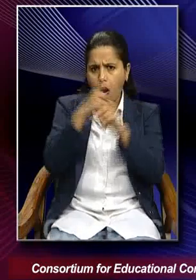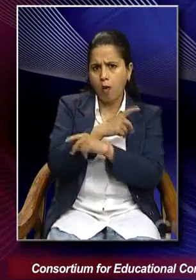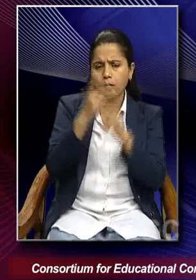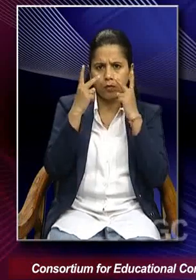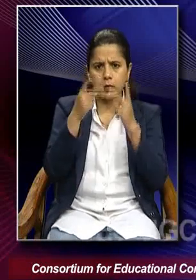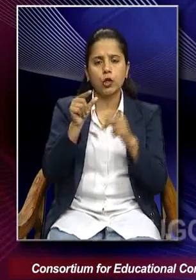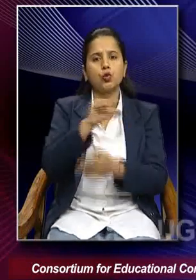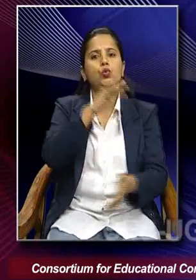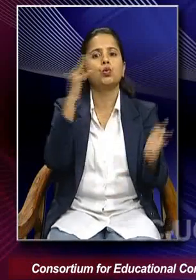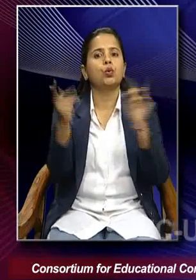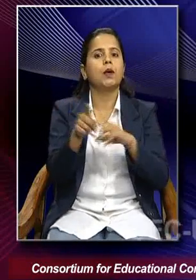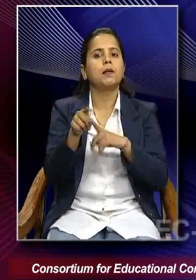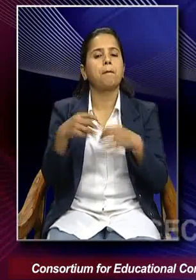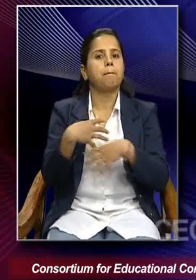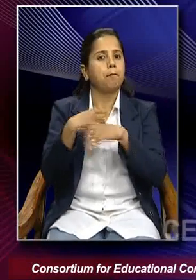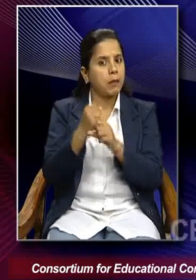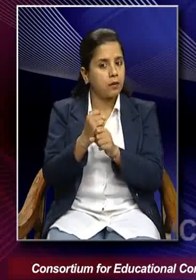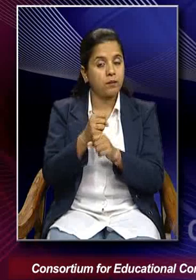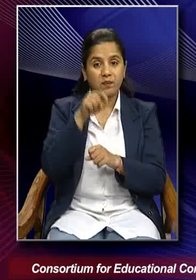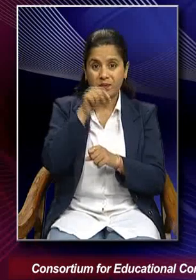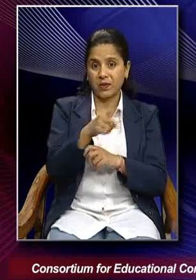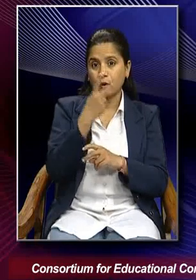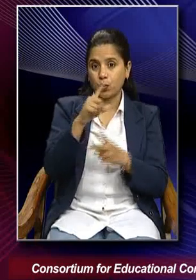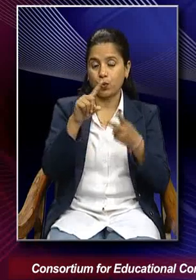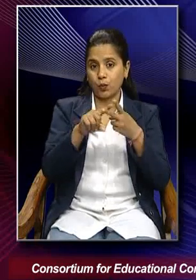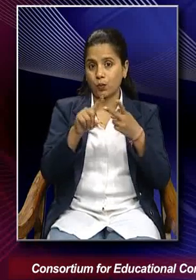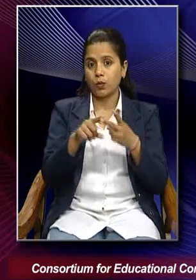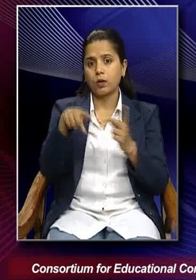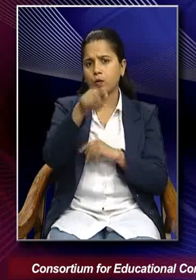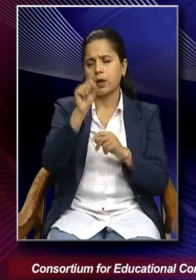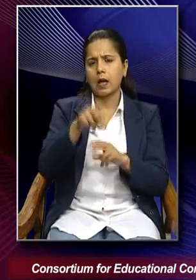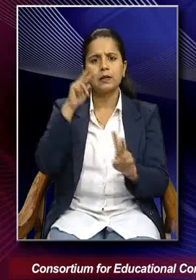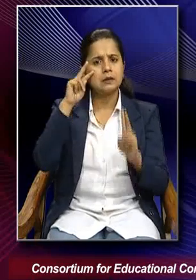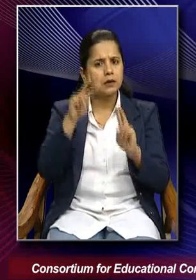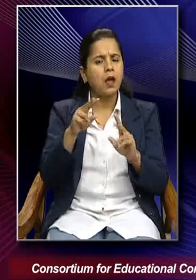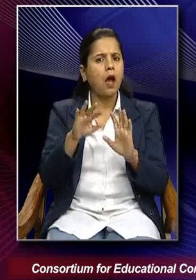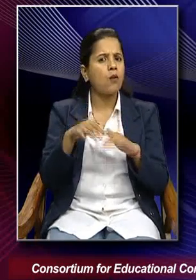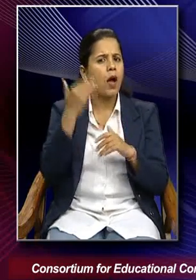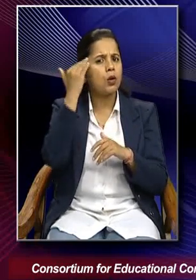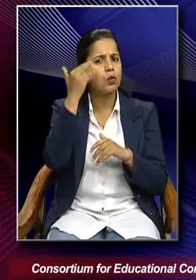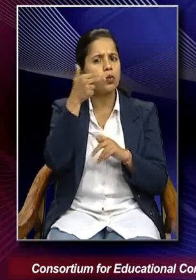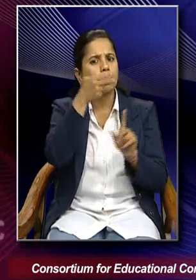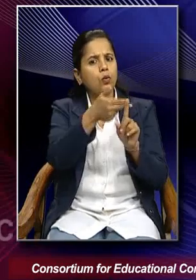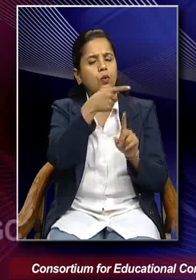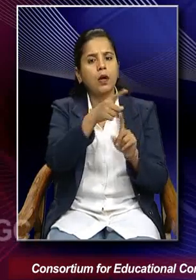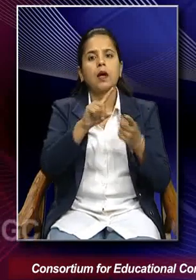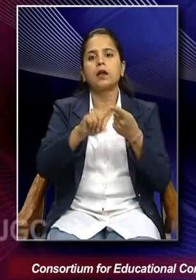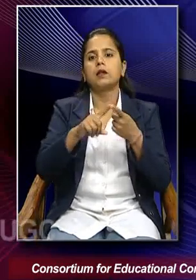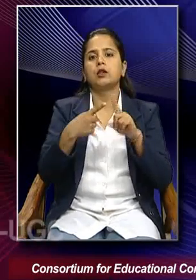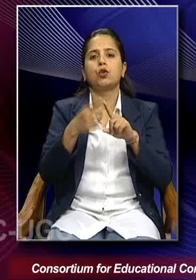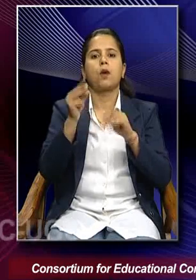the universe. And from these 2 aspects, you can see why they are known as atomists